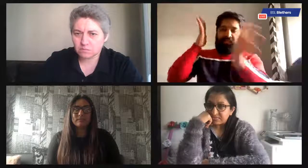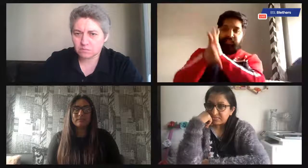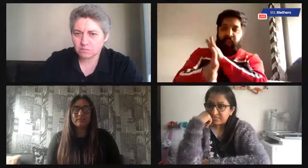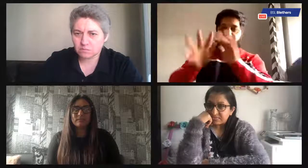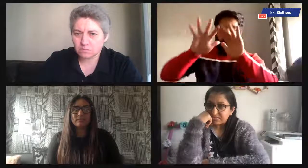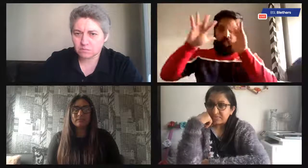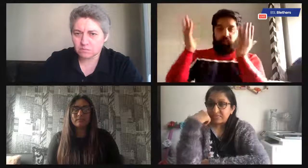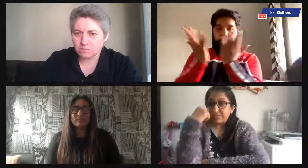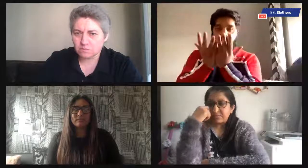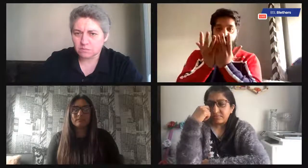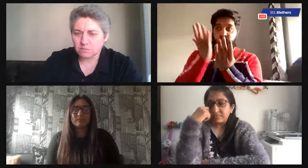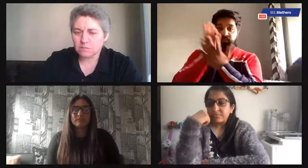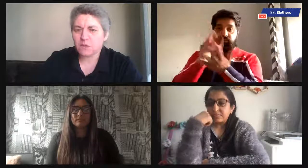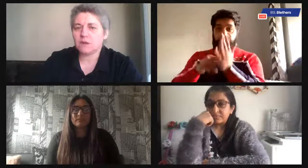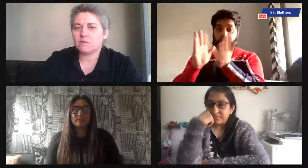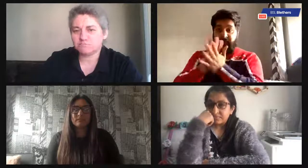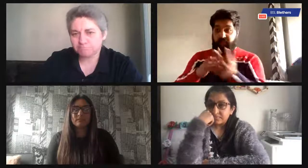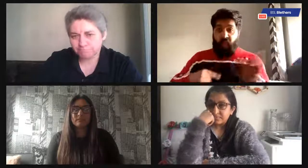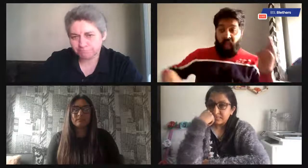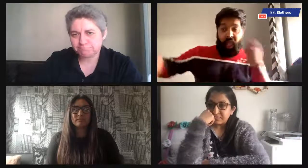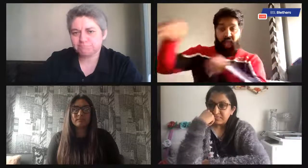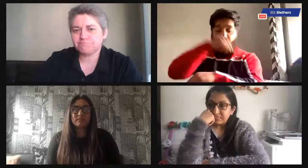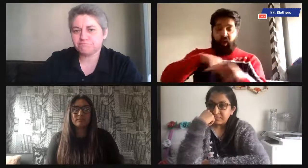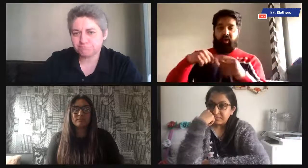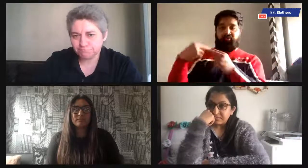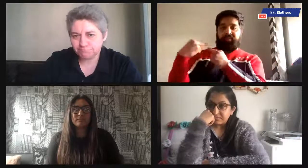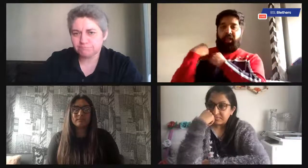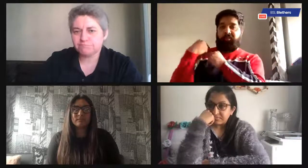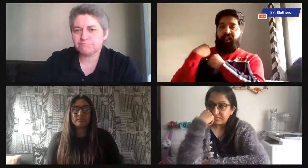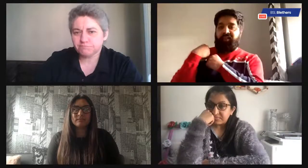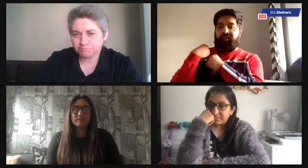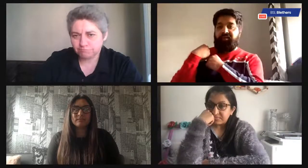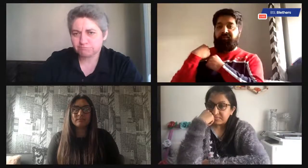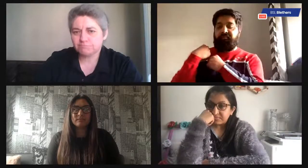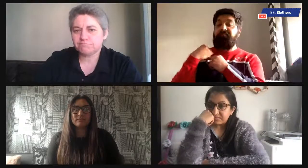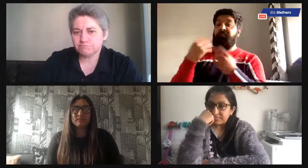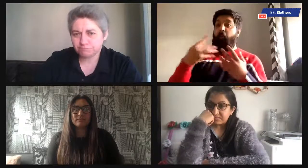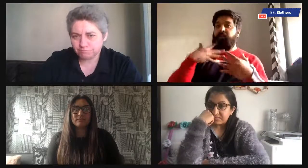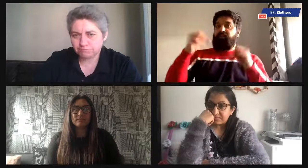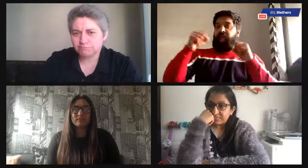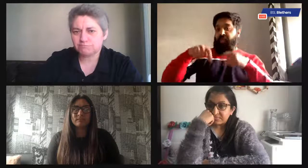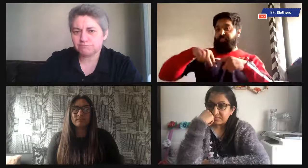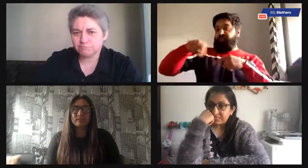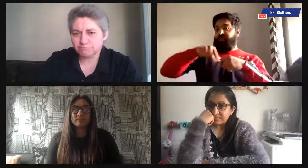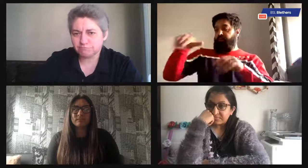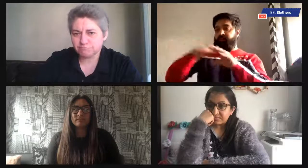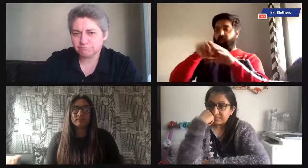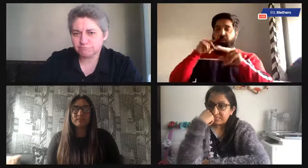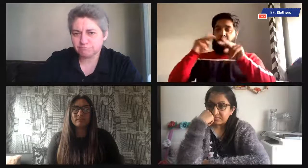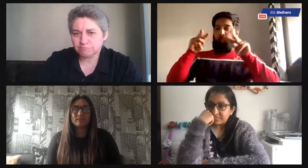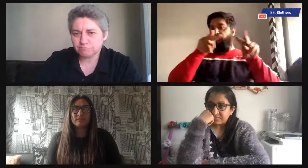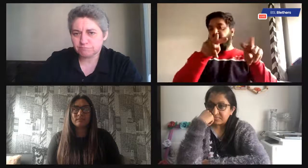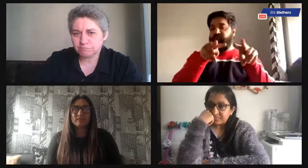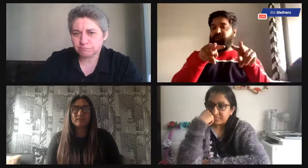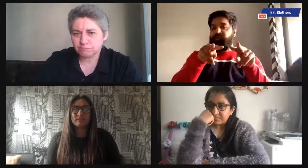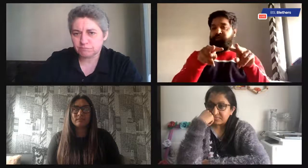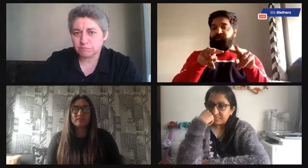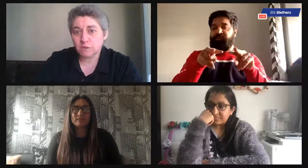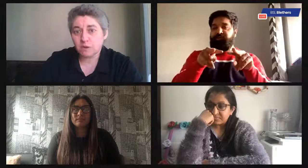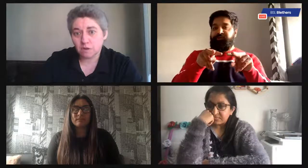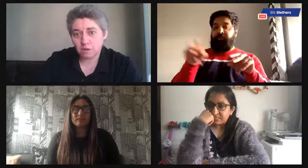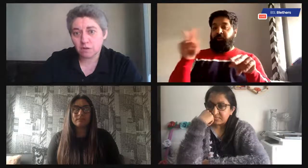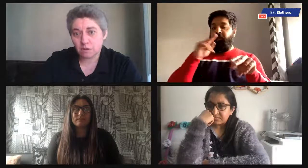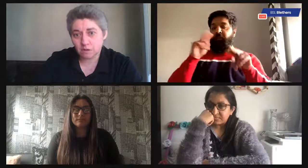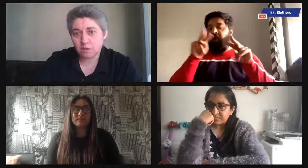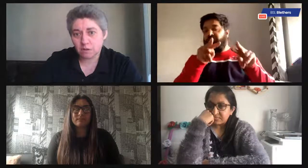not subtitles. It's, you see the damage, you can see what's happening, you can see the damage with climate change